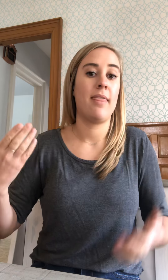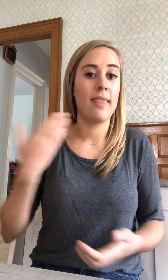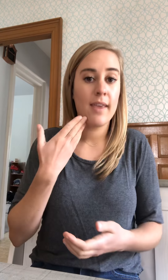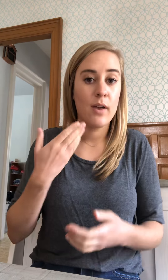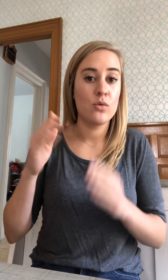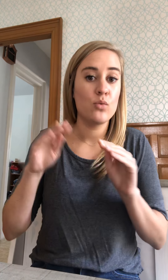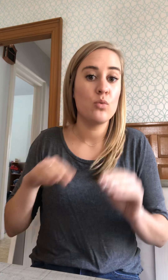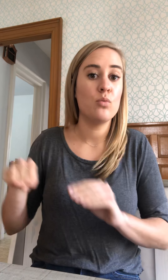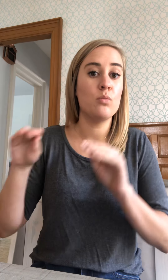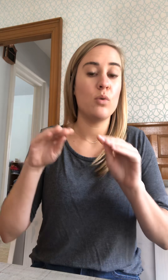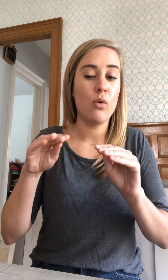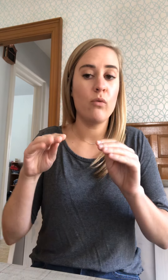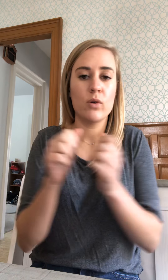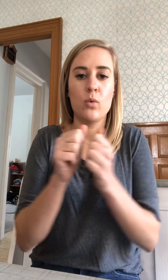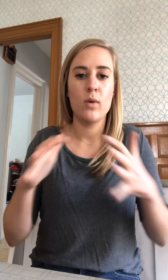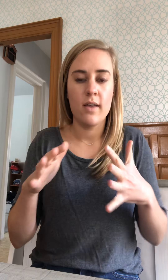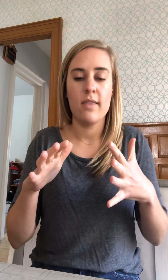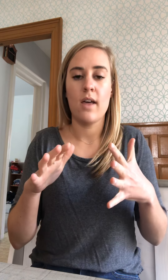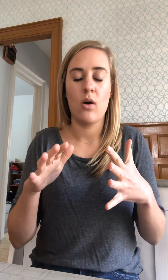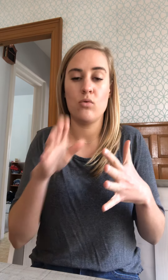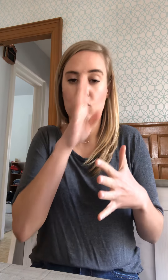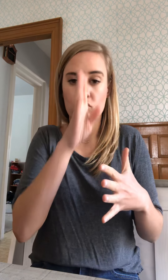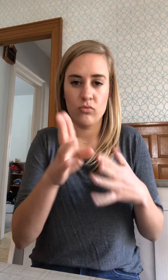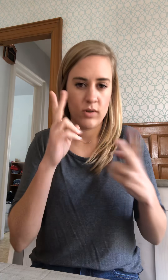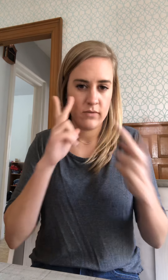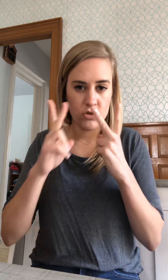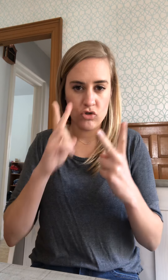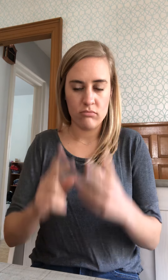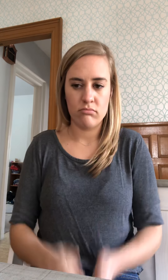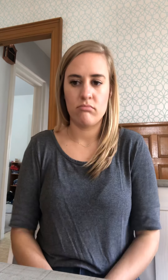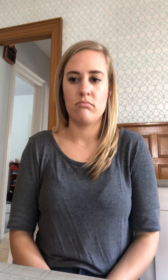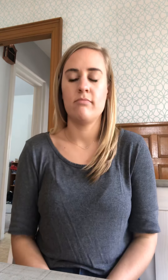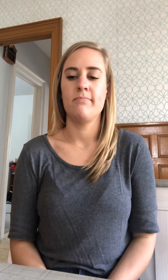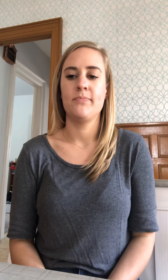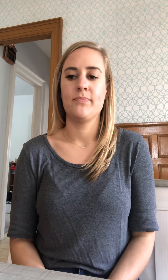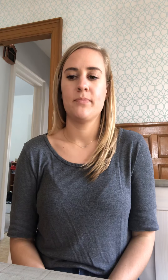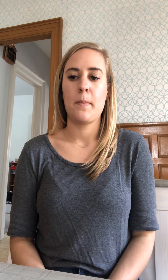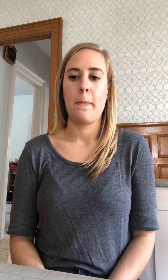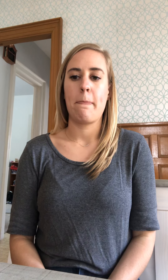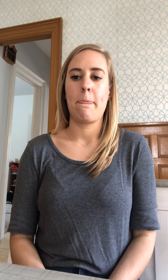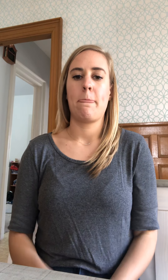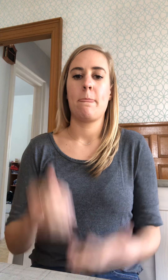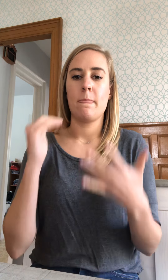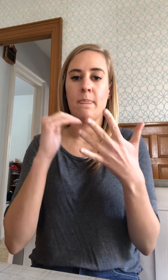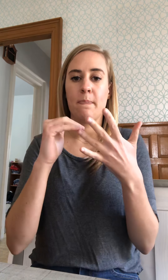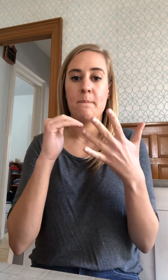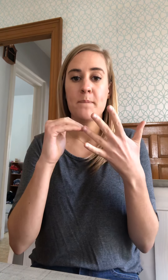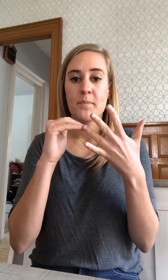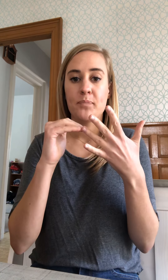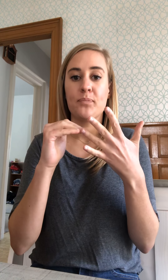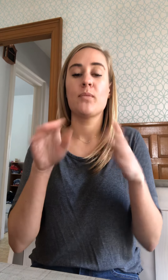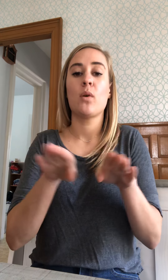segments, but it's not under direct vision. Open reduction with external fixation, we actually